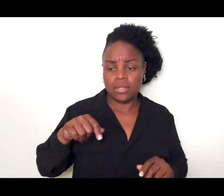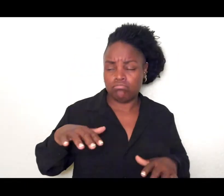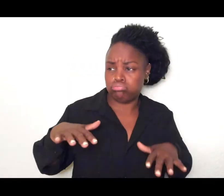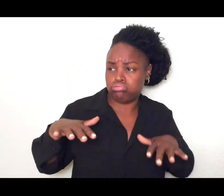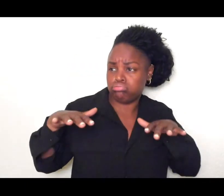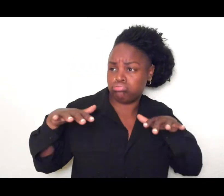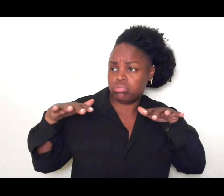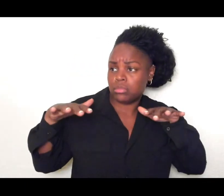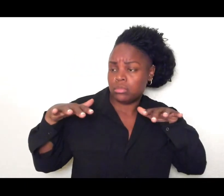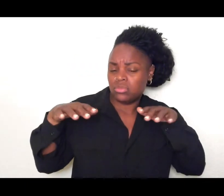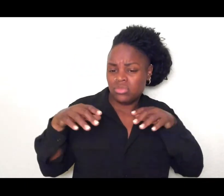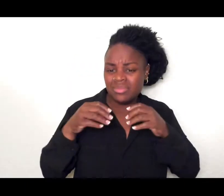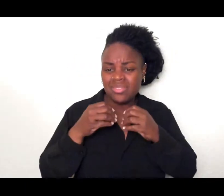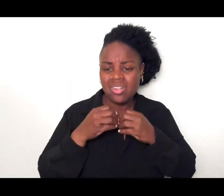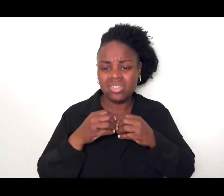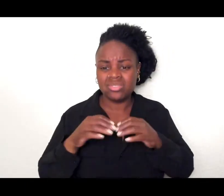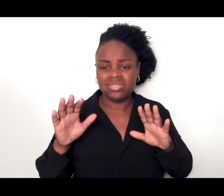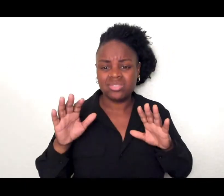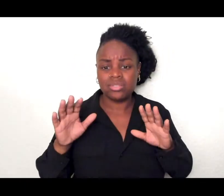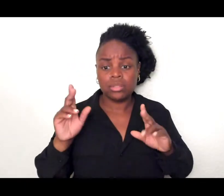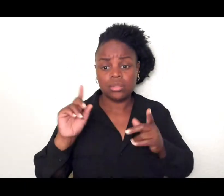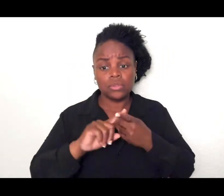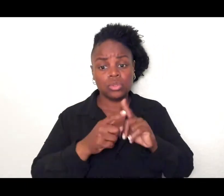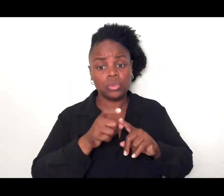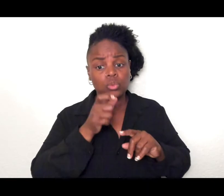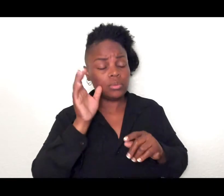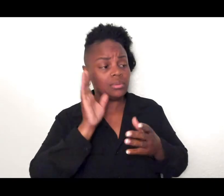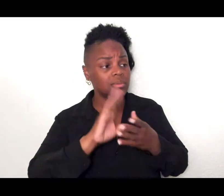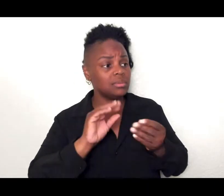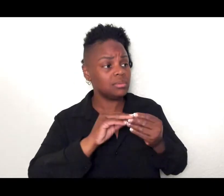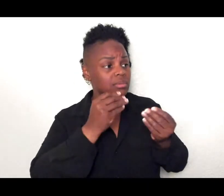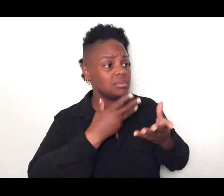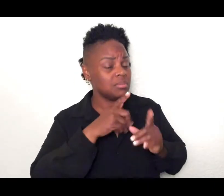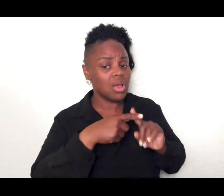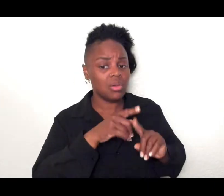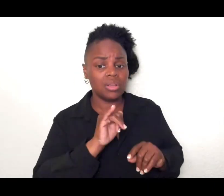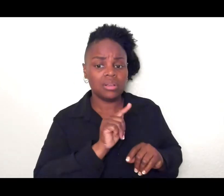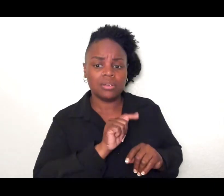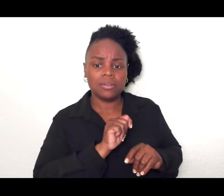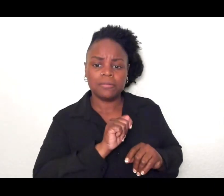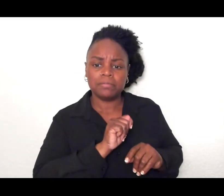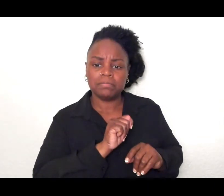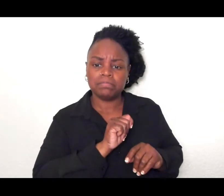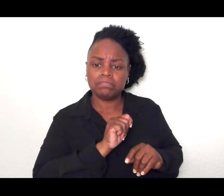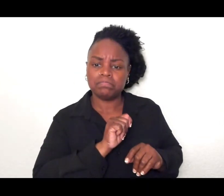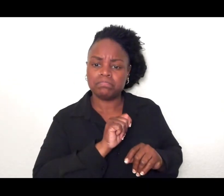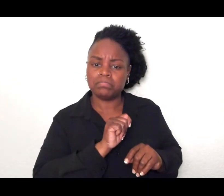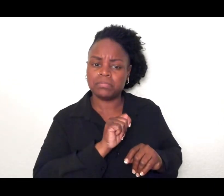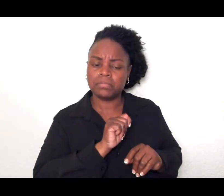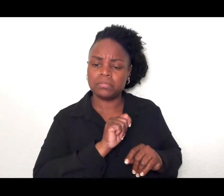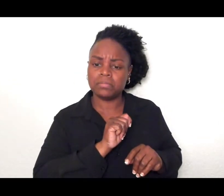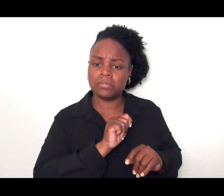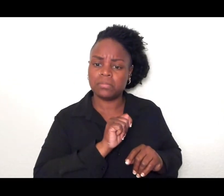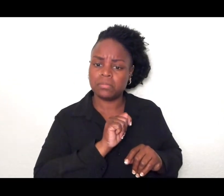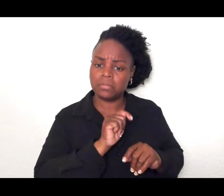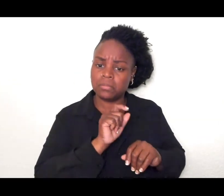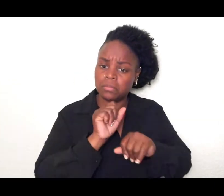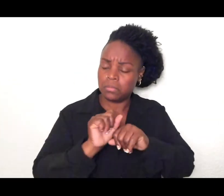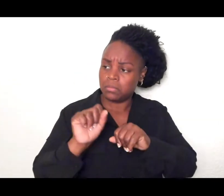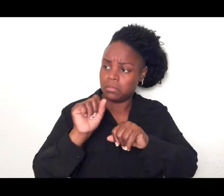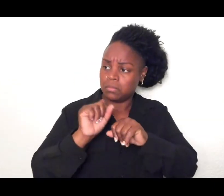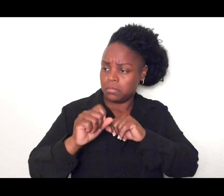It was there that I learned of the flooding, of the heat, the blackouts, the